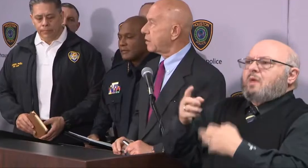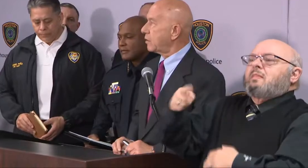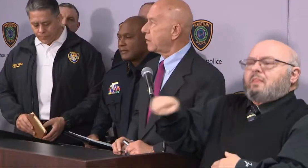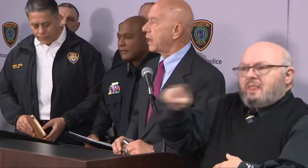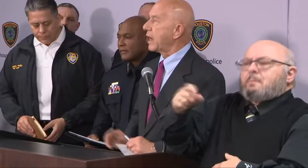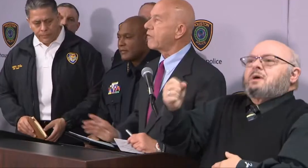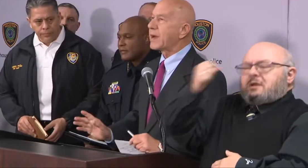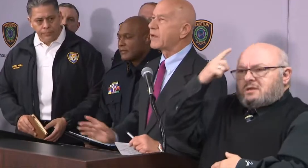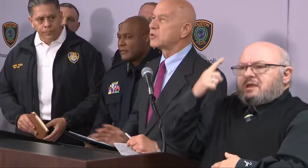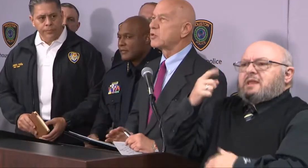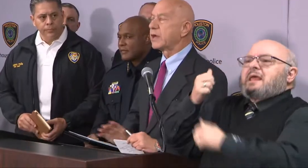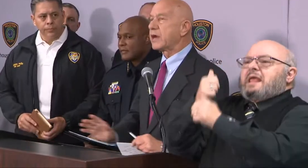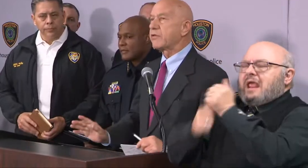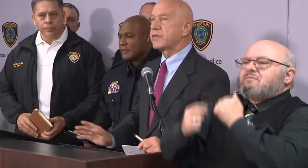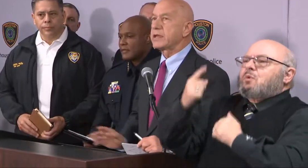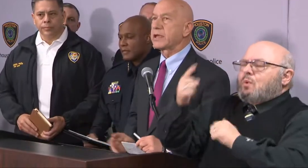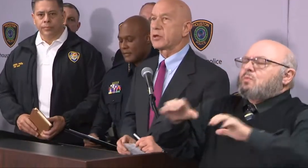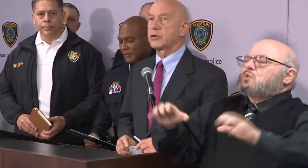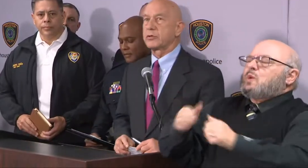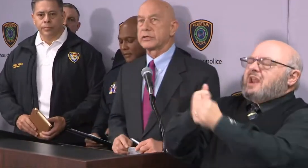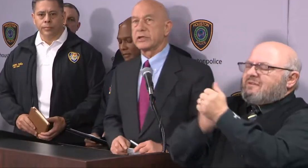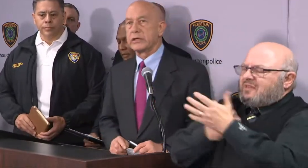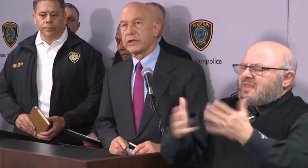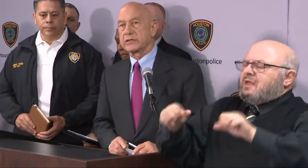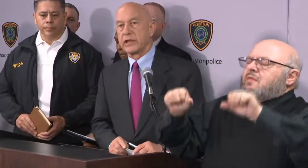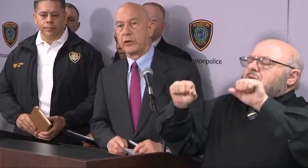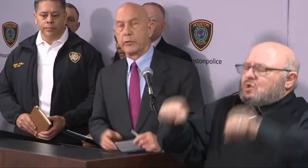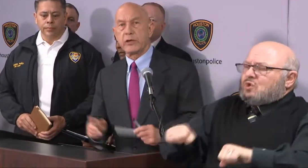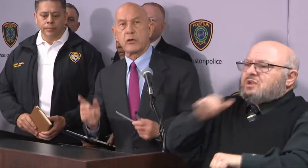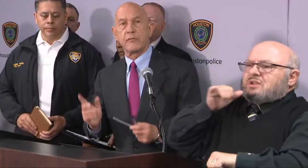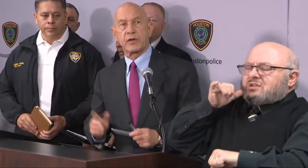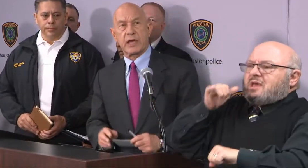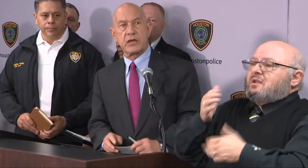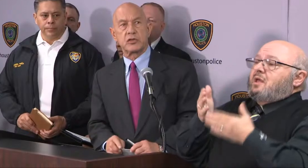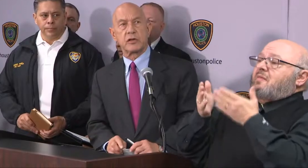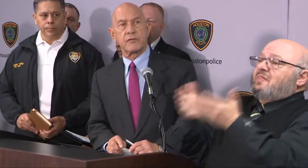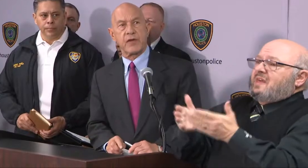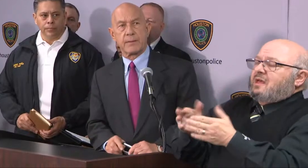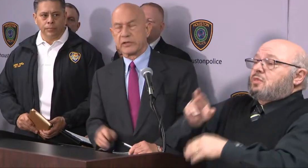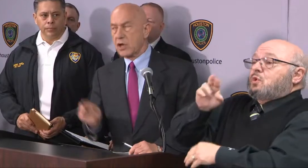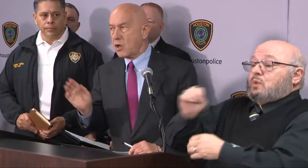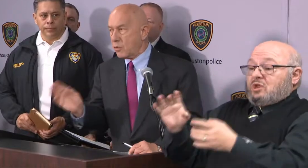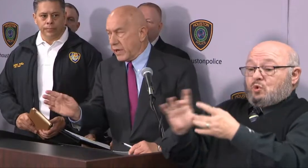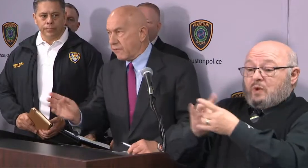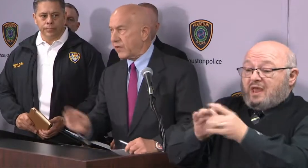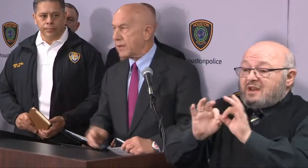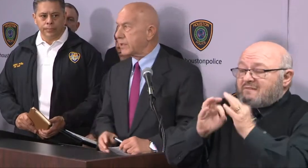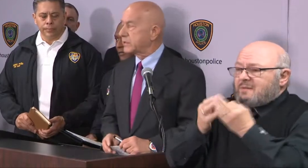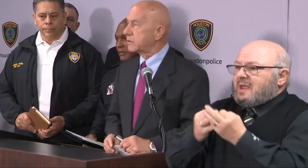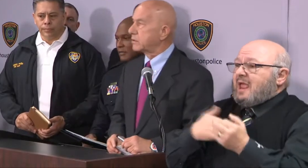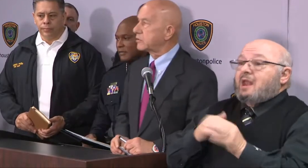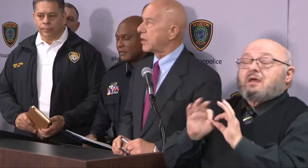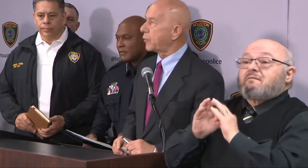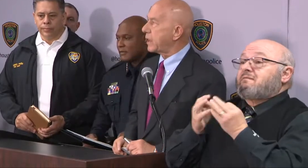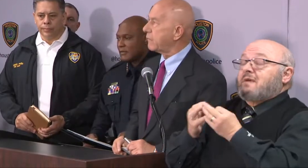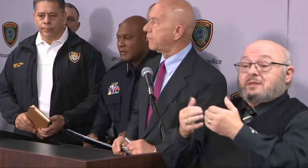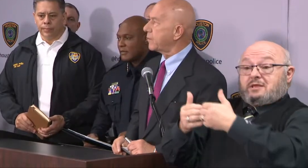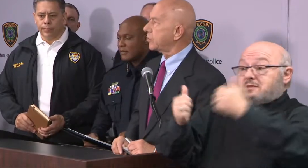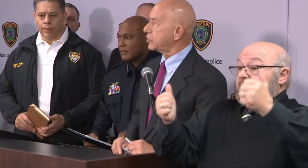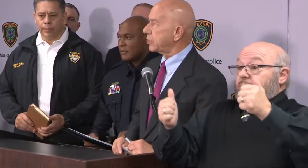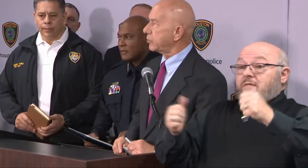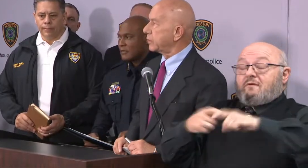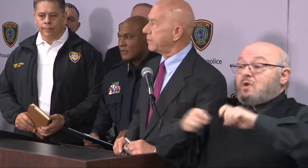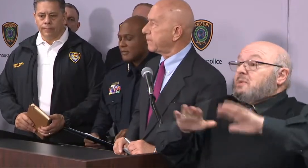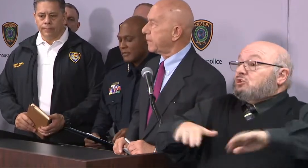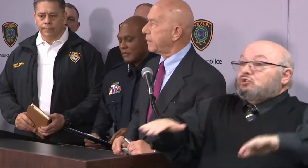understand everybody was doing everything they could on the scene yesterday, the reunification of the families. We had families separated from